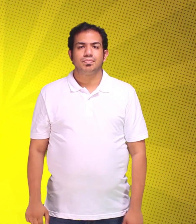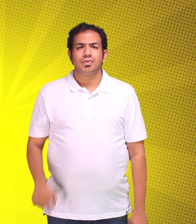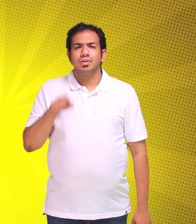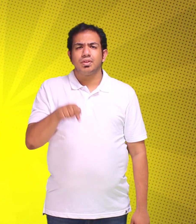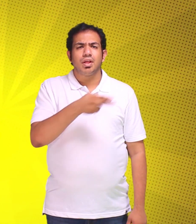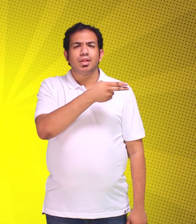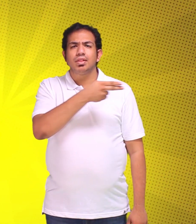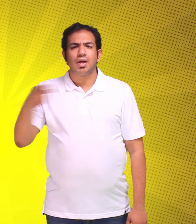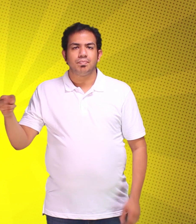Son.